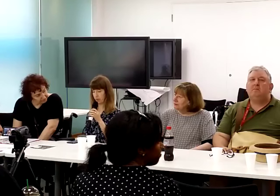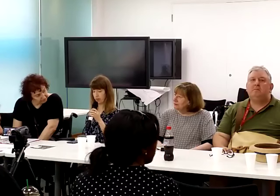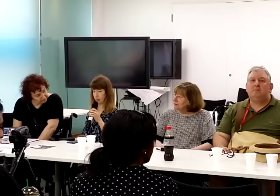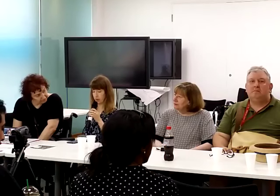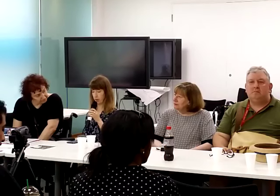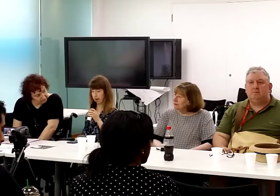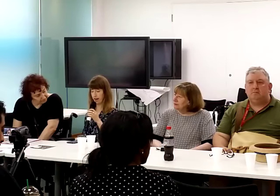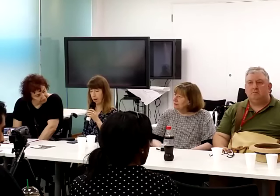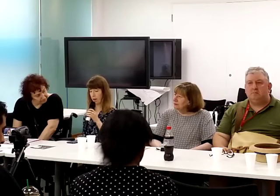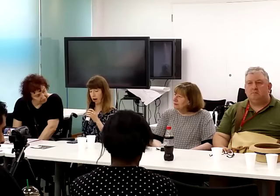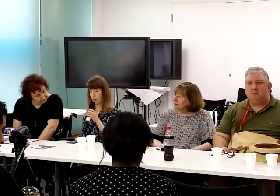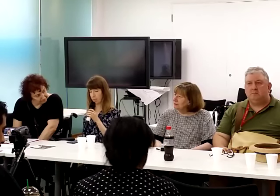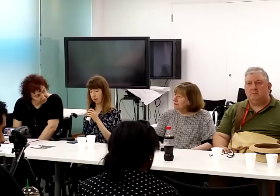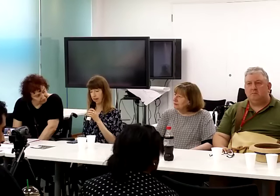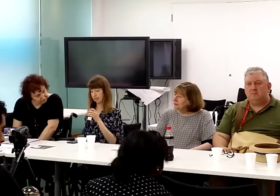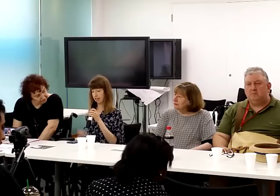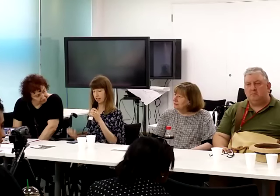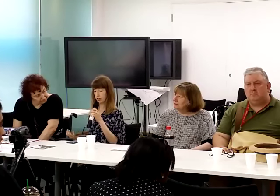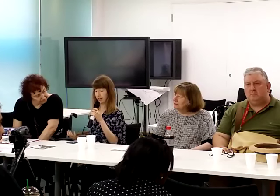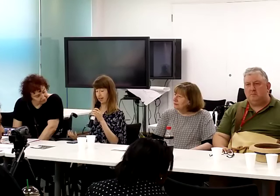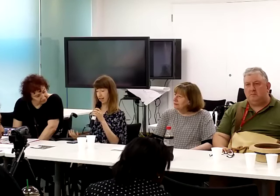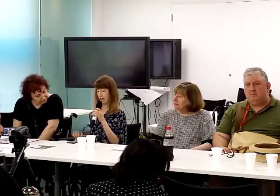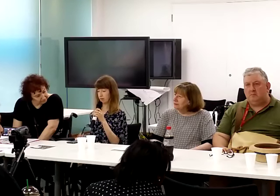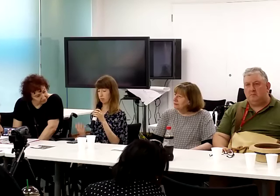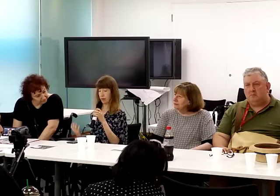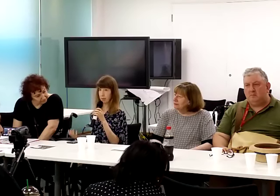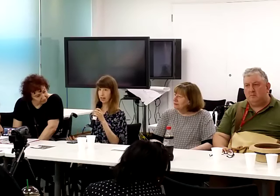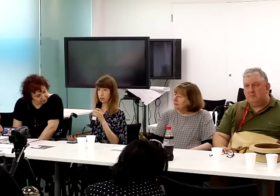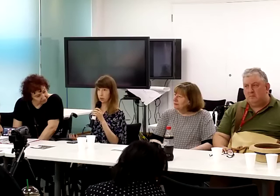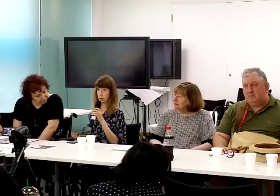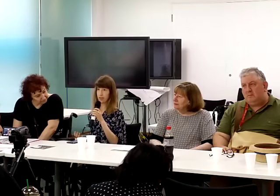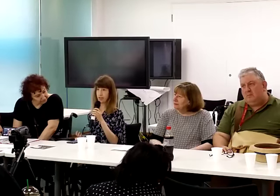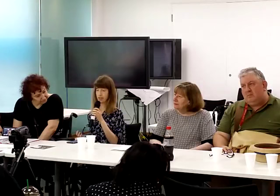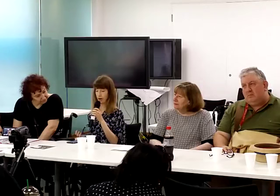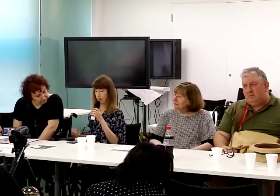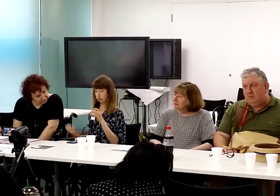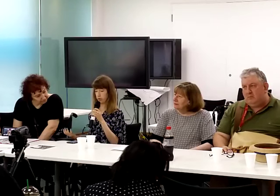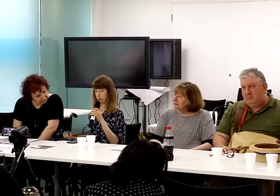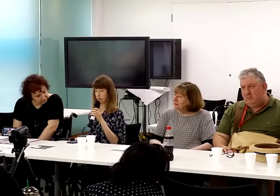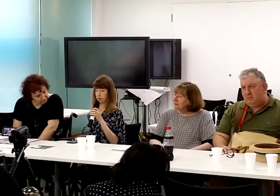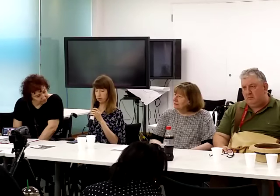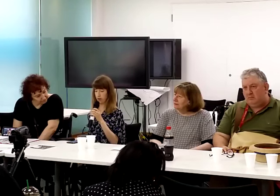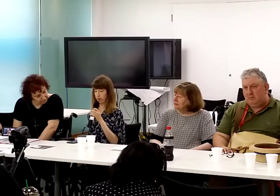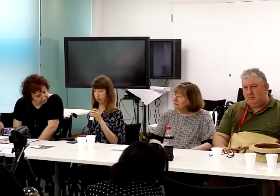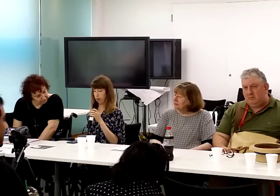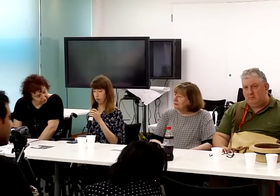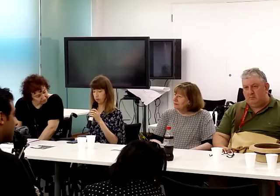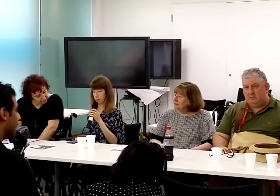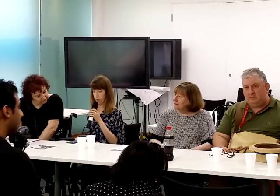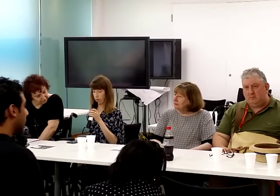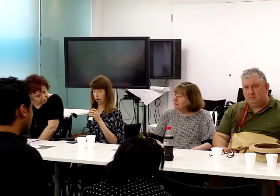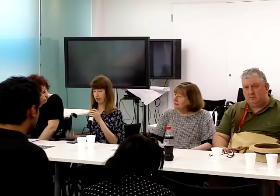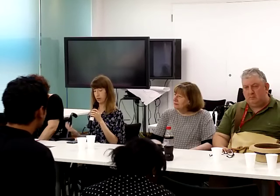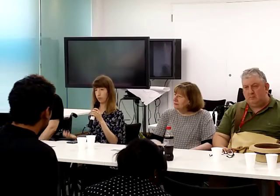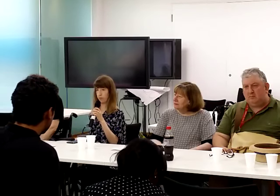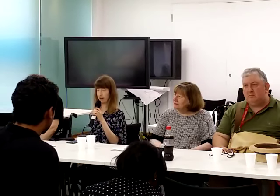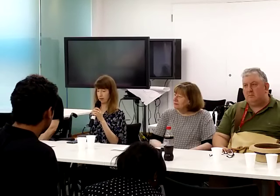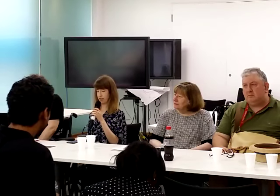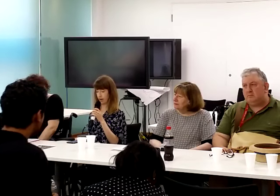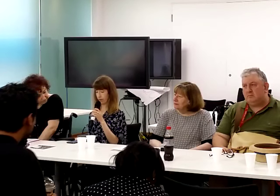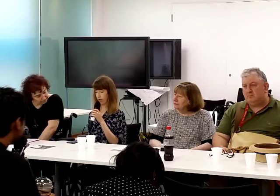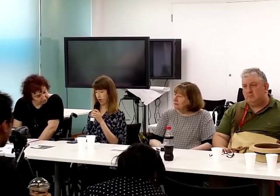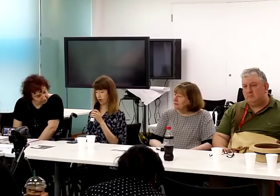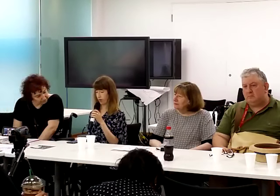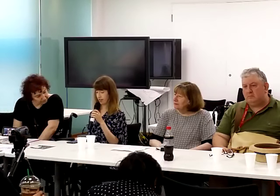show our support for Jeremy Corbyn. He has a history of supporting many good causes that I'm sure we would also all support, and has